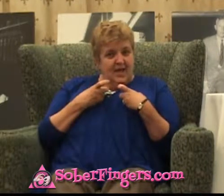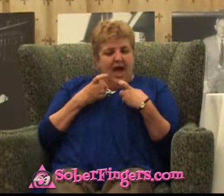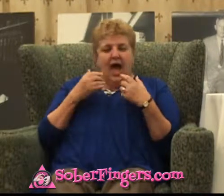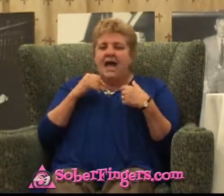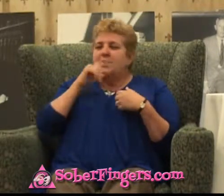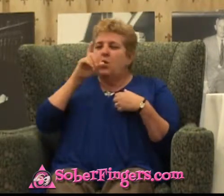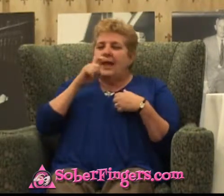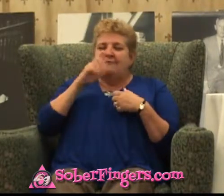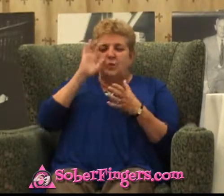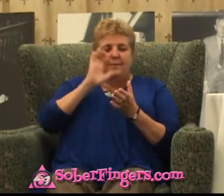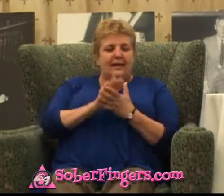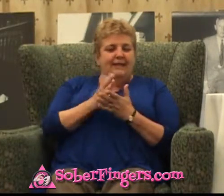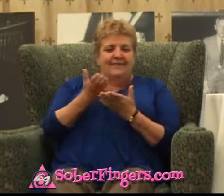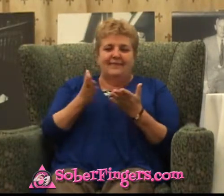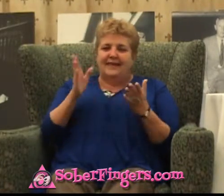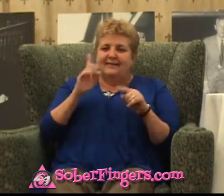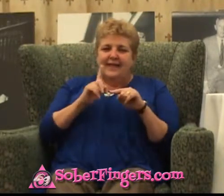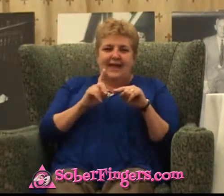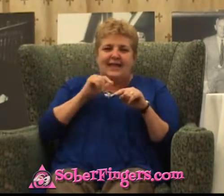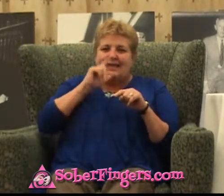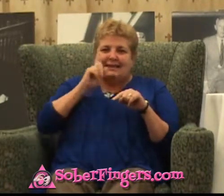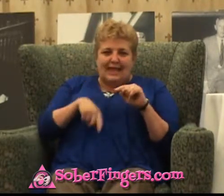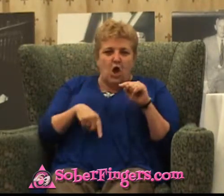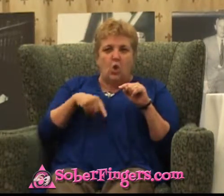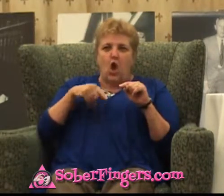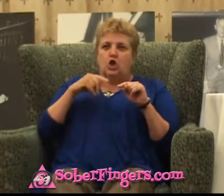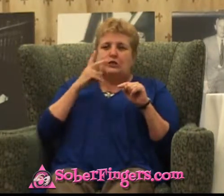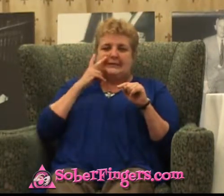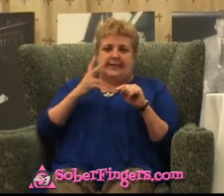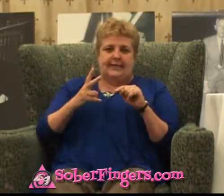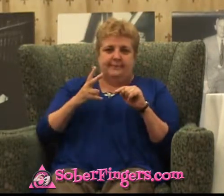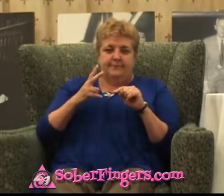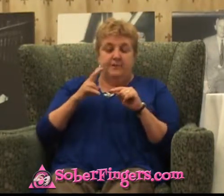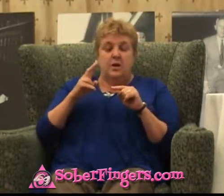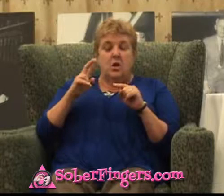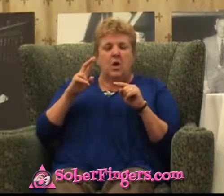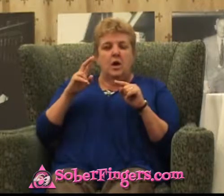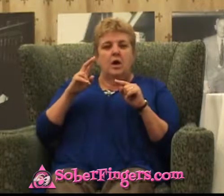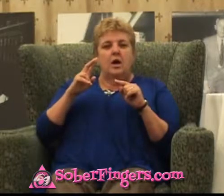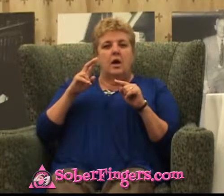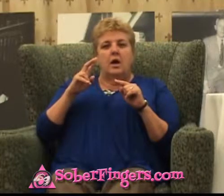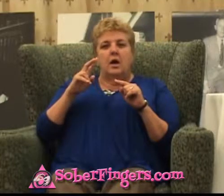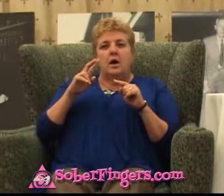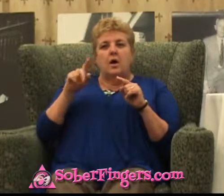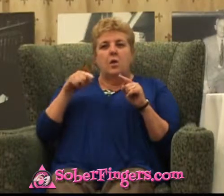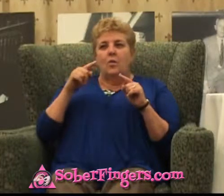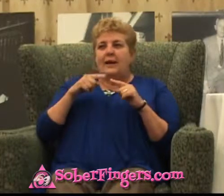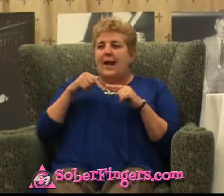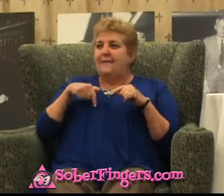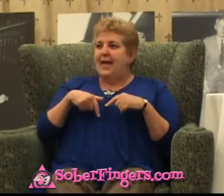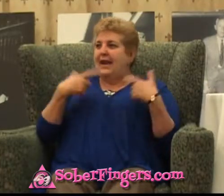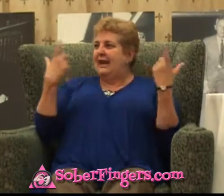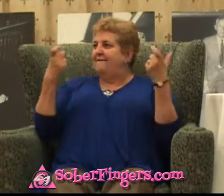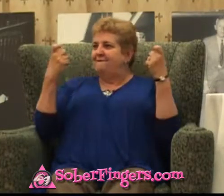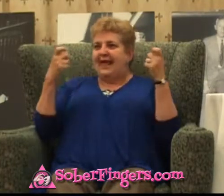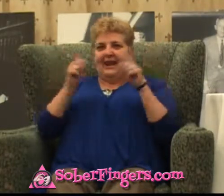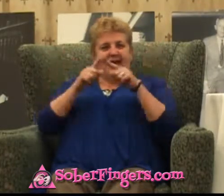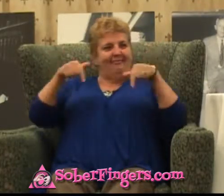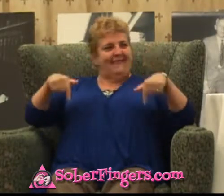believe in things I can't see. You see, when I'm at an event as grand as this, or if I'm just sitting with you one-on-one